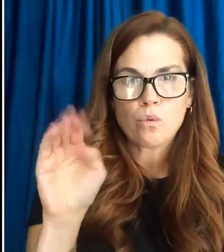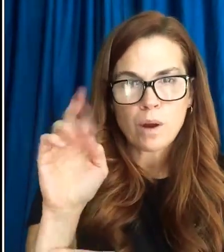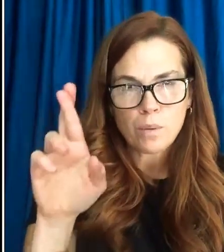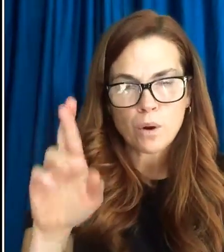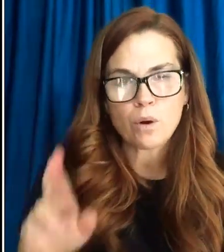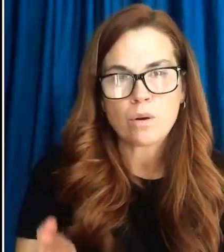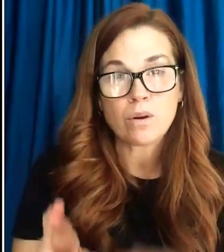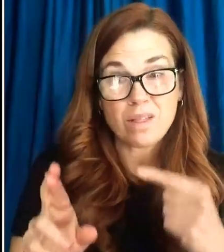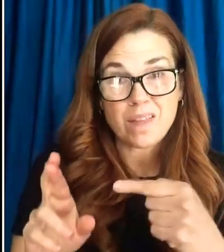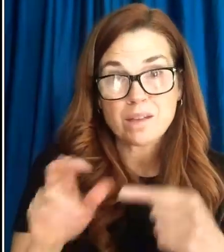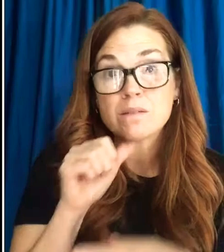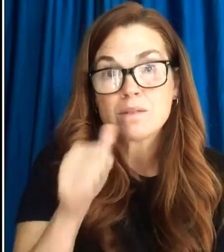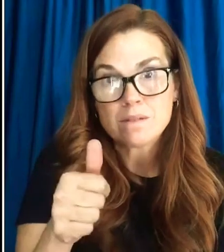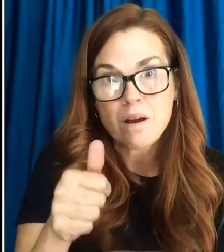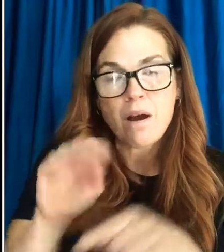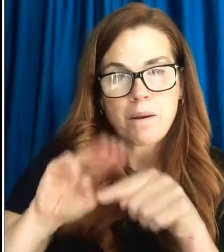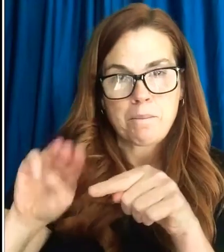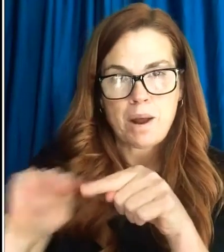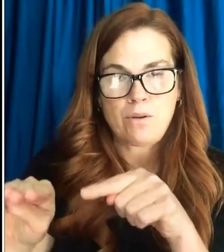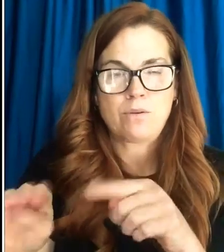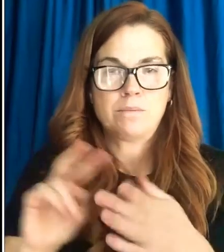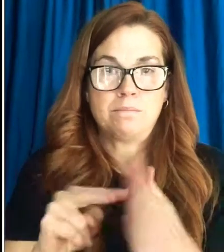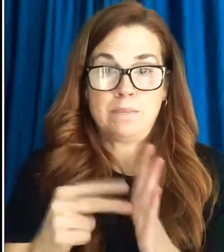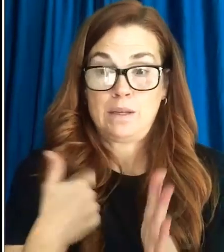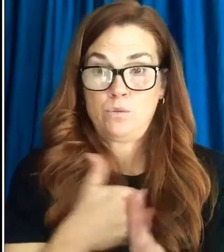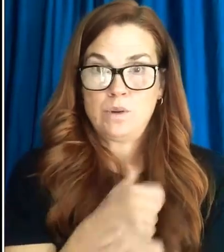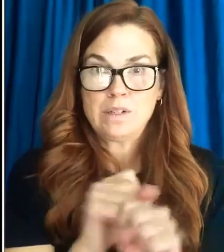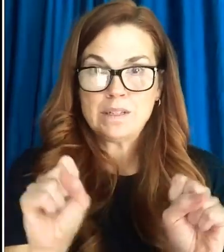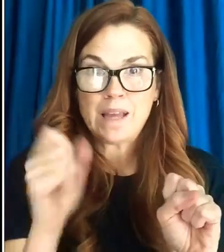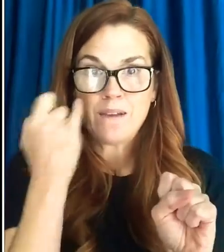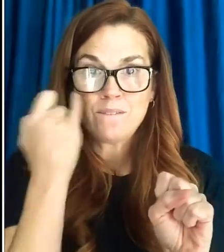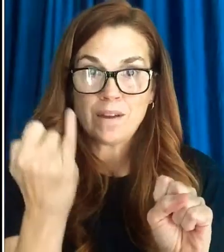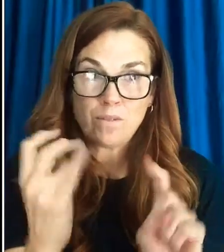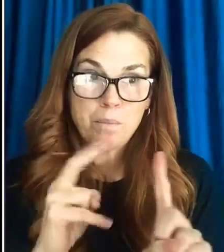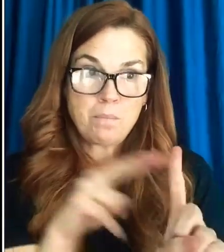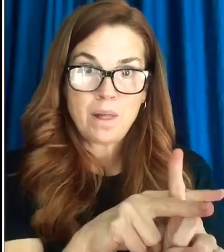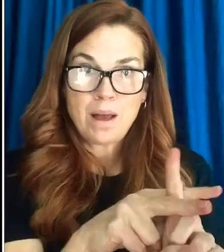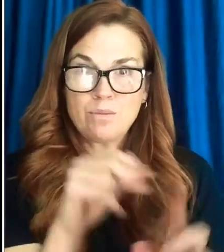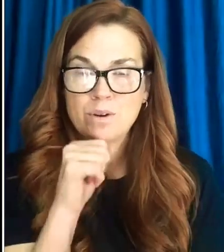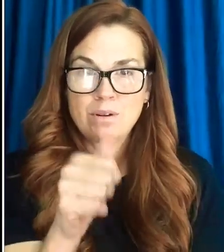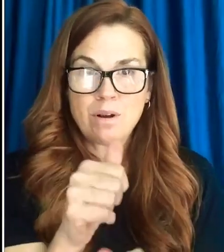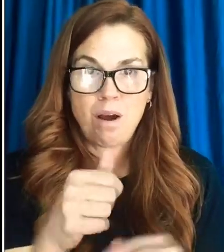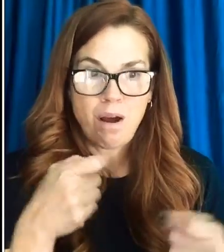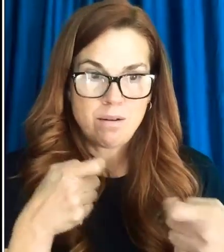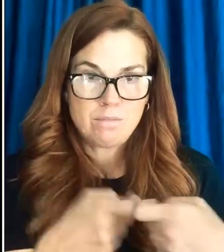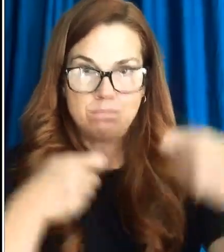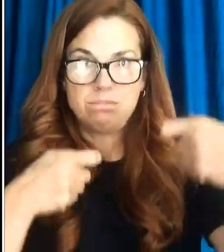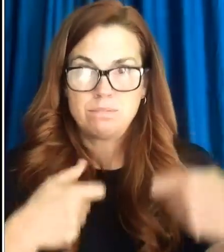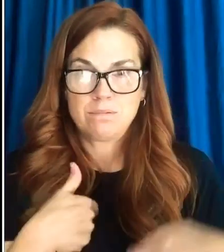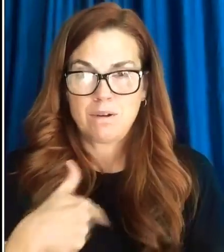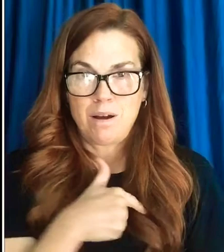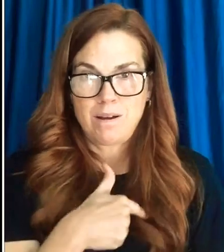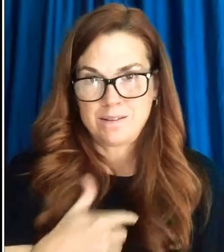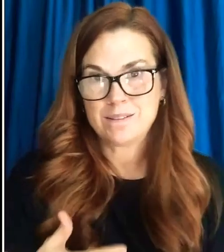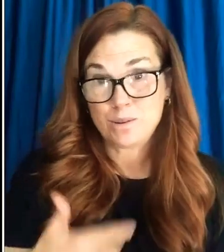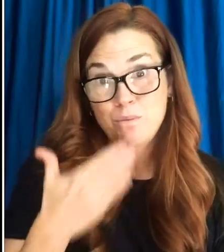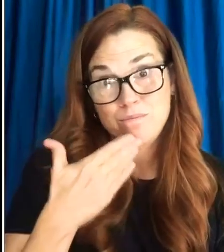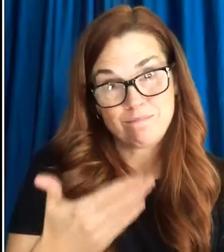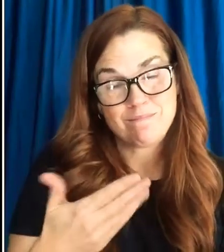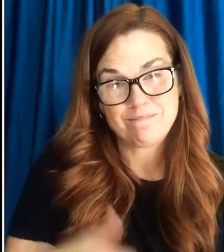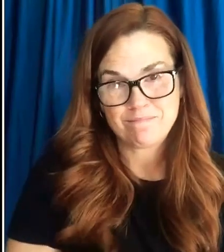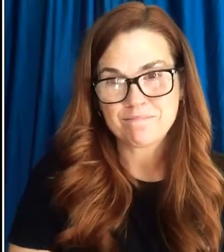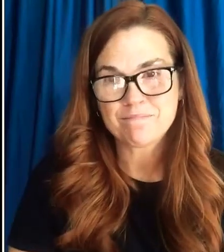surround lots of metal wires. This keeps us from getting electrocuted every time we plug in our phones to charge. Thank goodness.